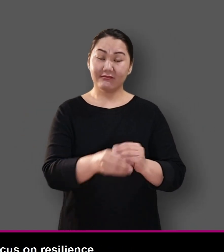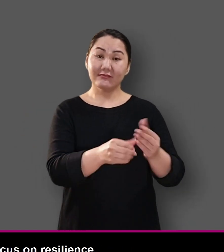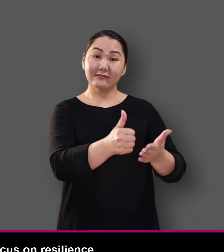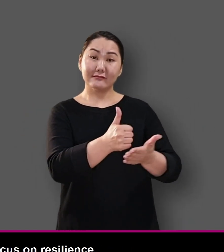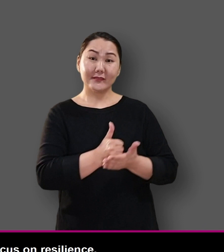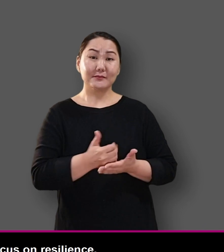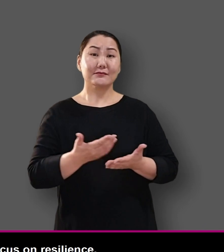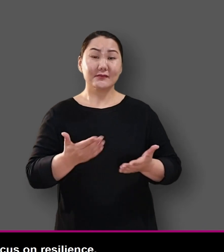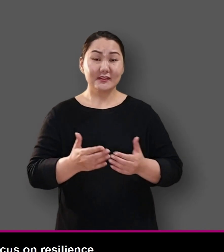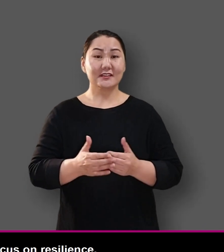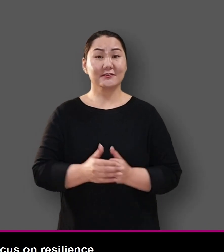through a focus on resilience,